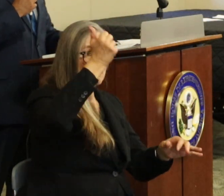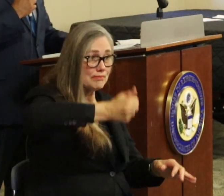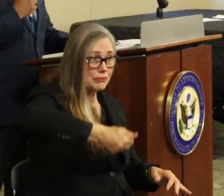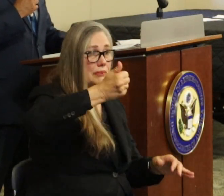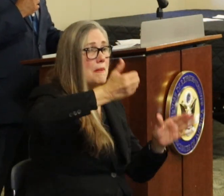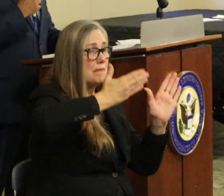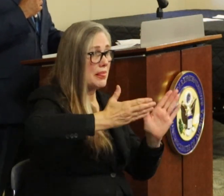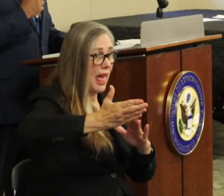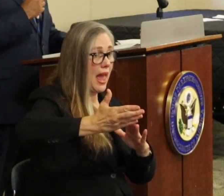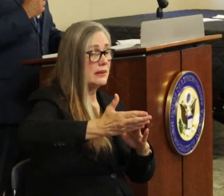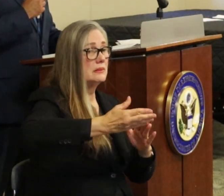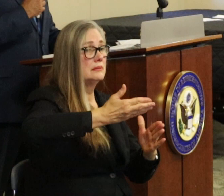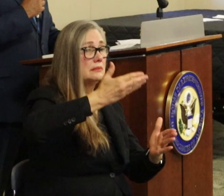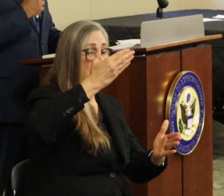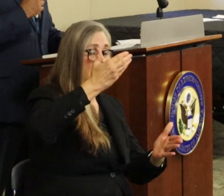was put forth.